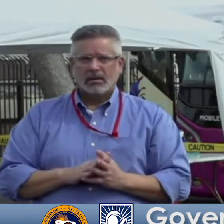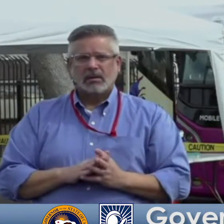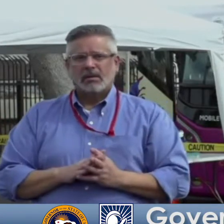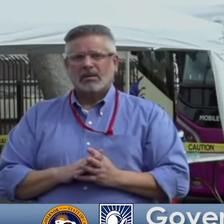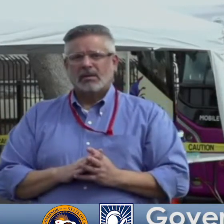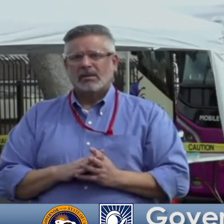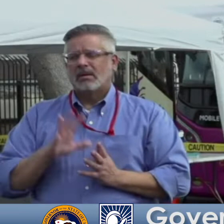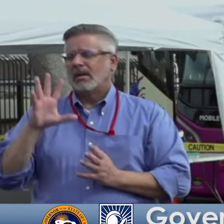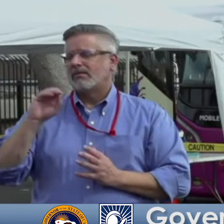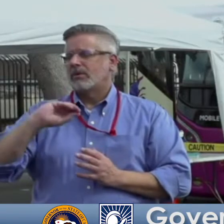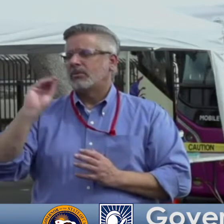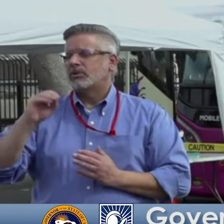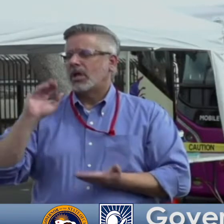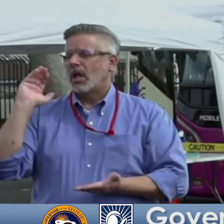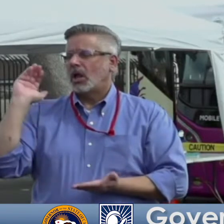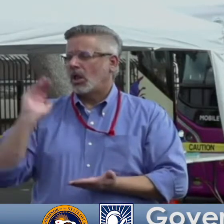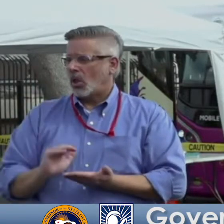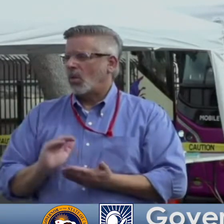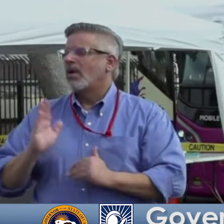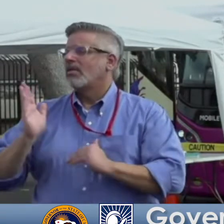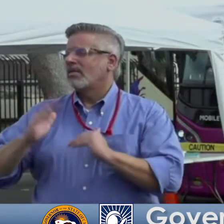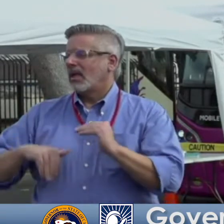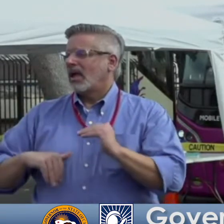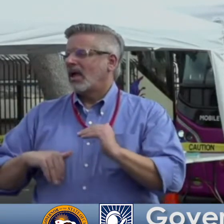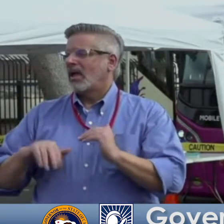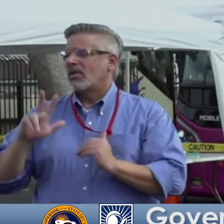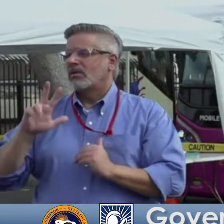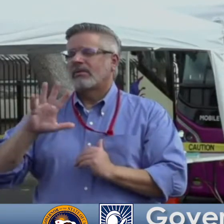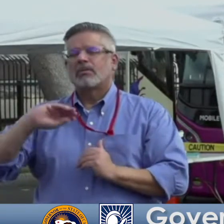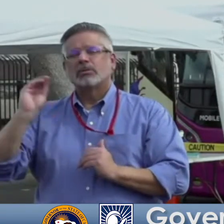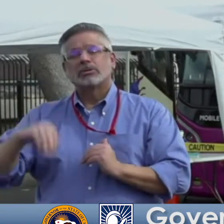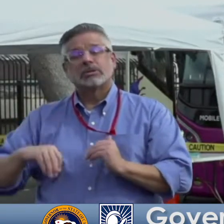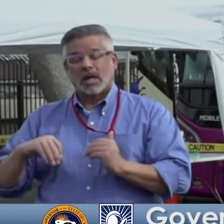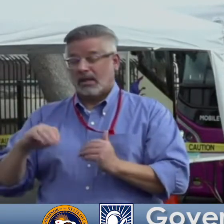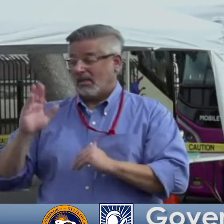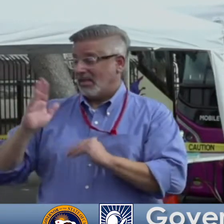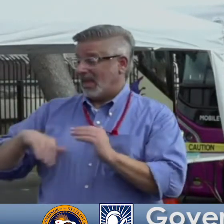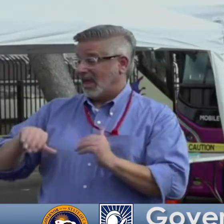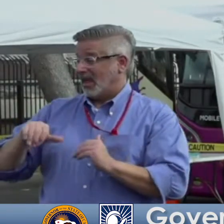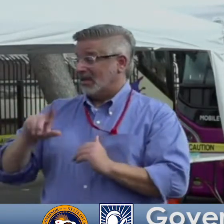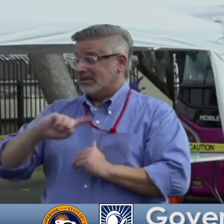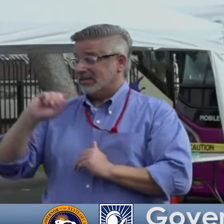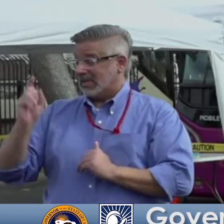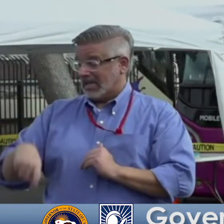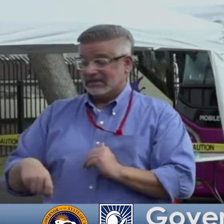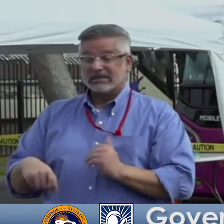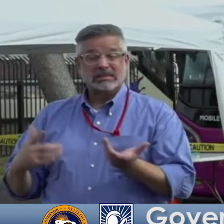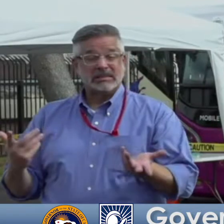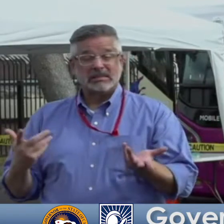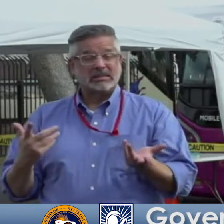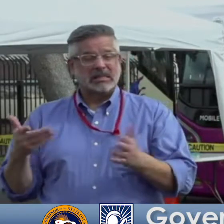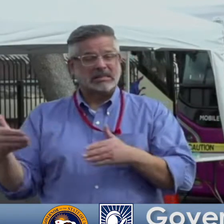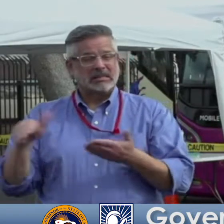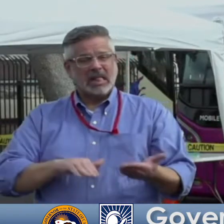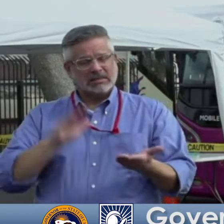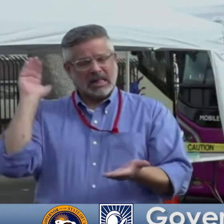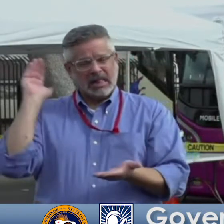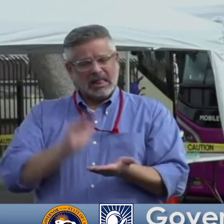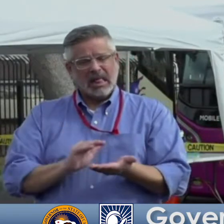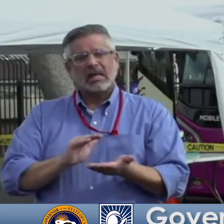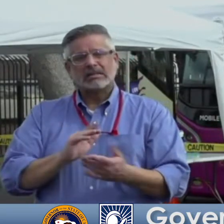have 50% lower per capita death rate in the state of California, 35% lower than the state of Texas. We have a 50%